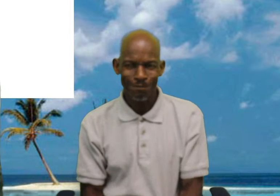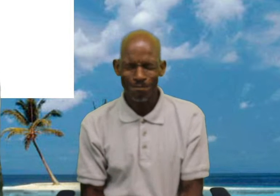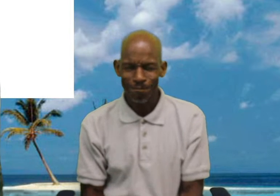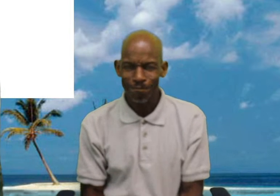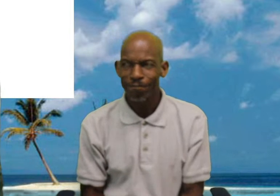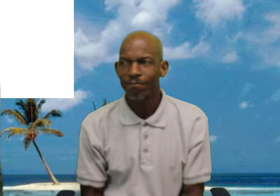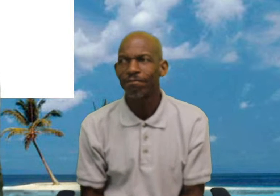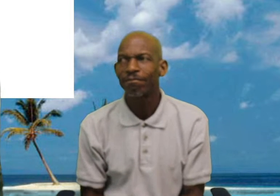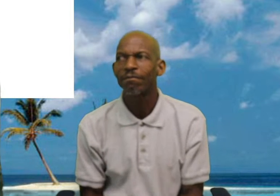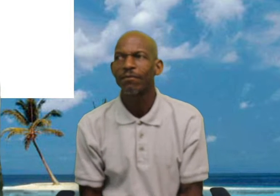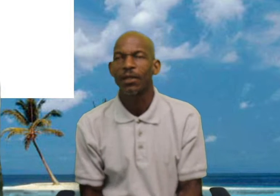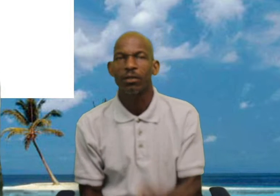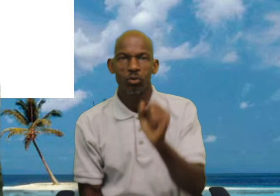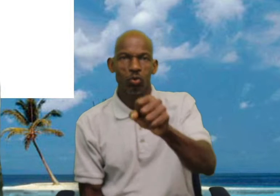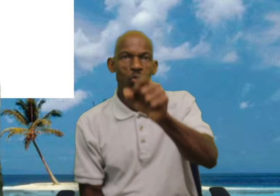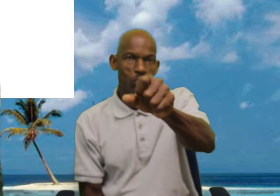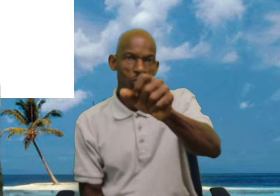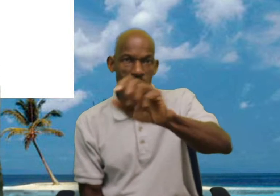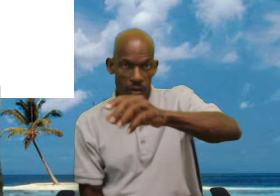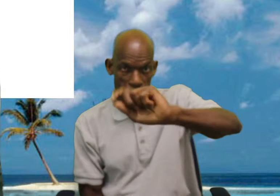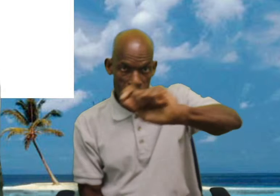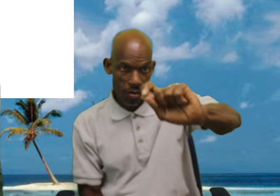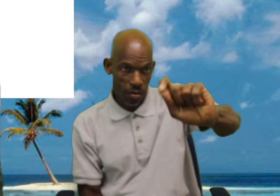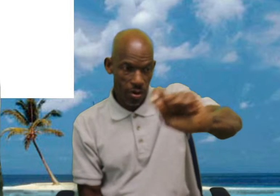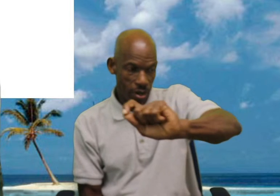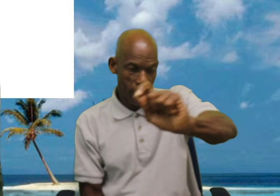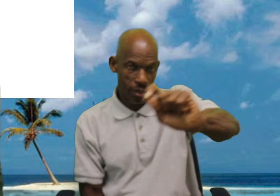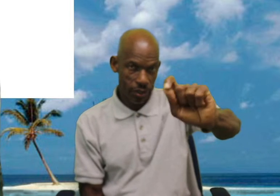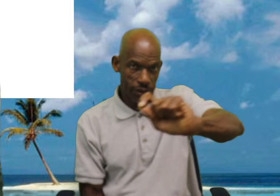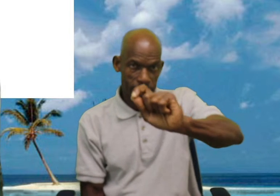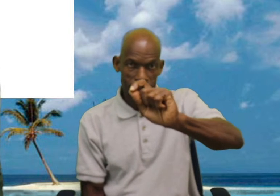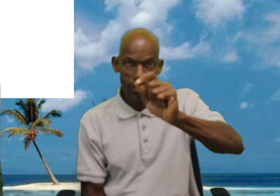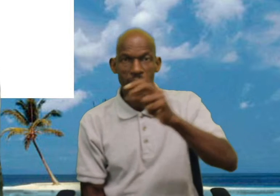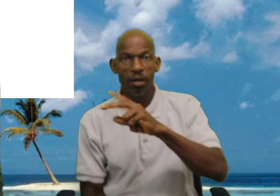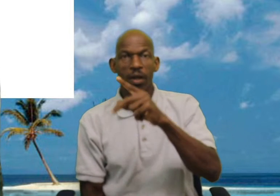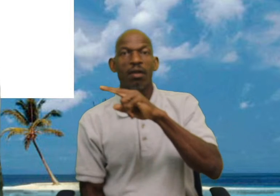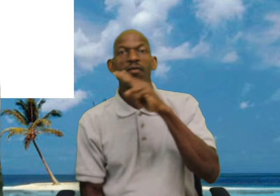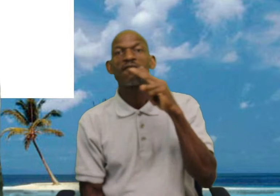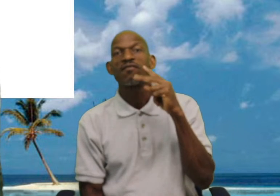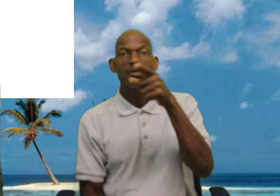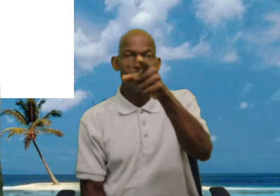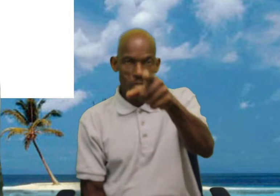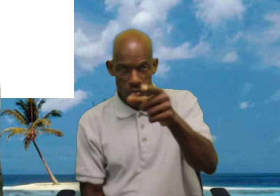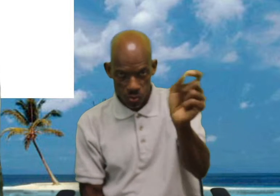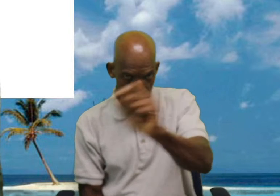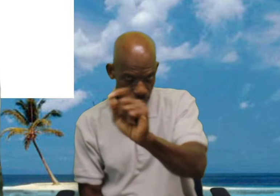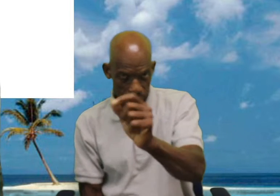these sentences with a verb. So the places where you see the line with a verb, I want you to write a verb.